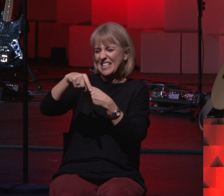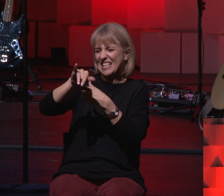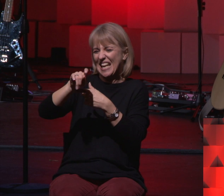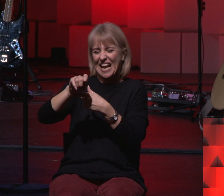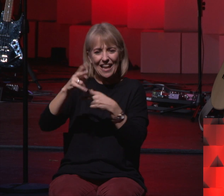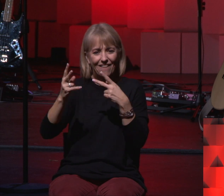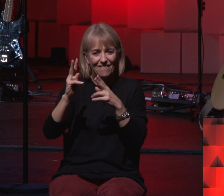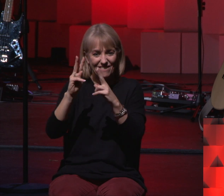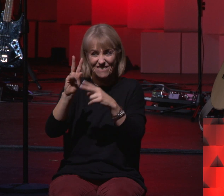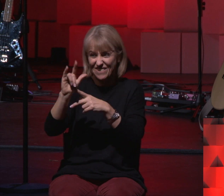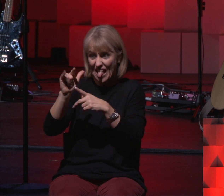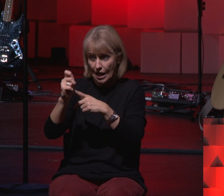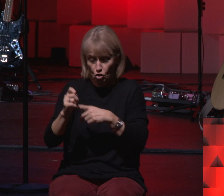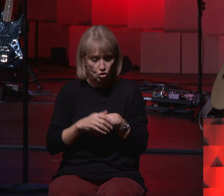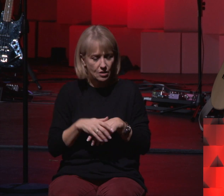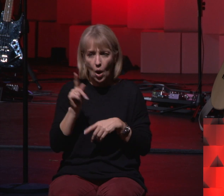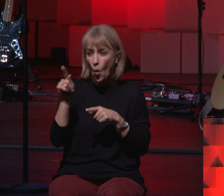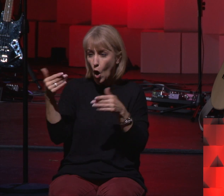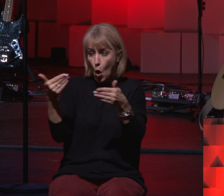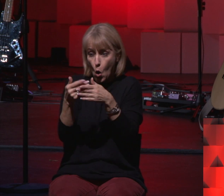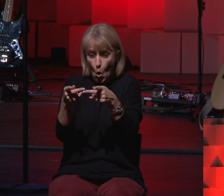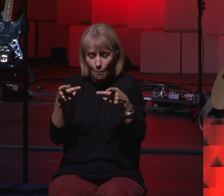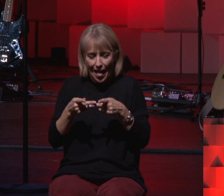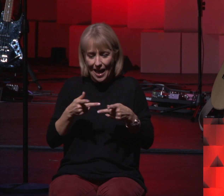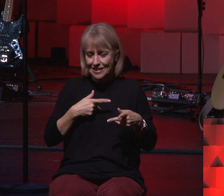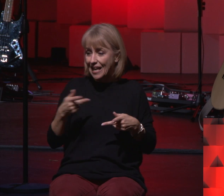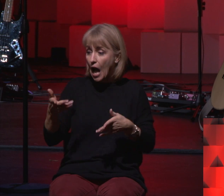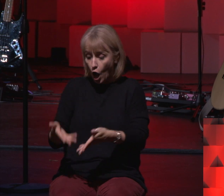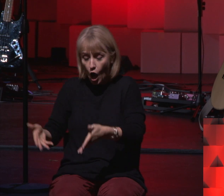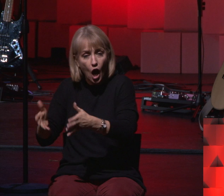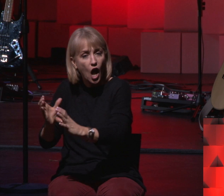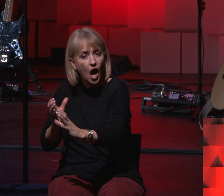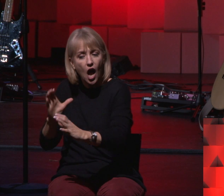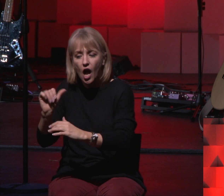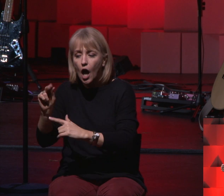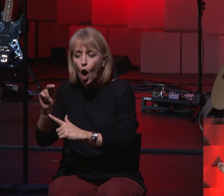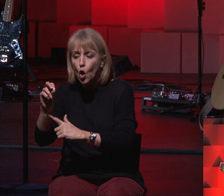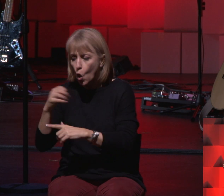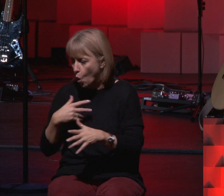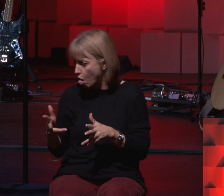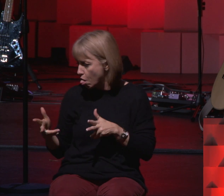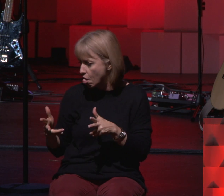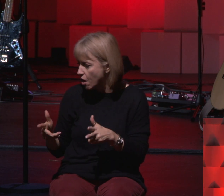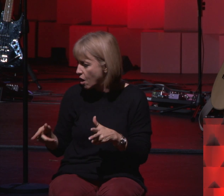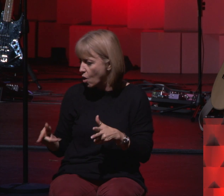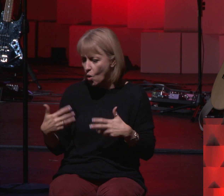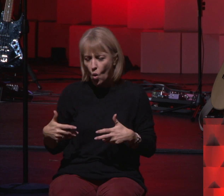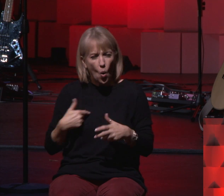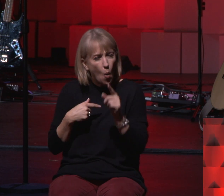never been before. So we go in, and we literally landed the boat next to a dugout canoe. We're way up in the river, and we